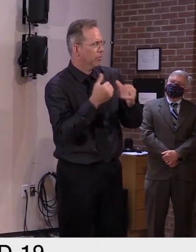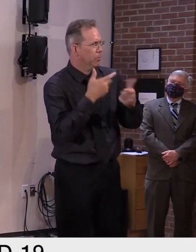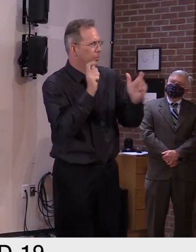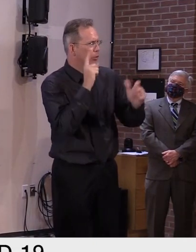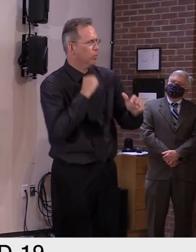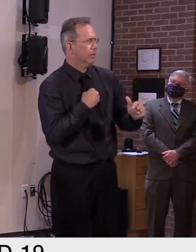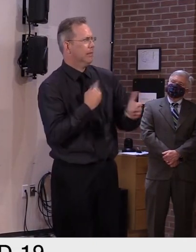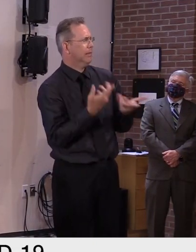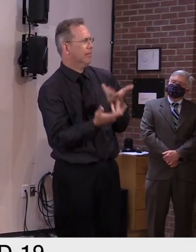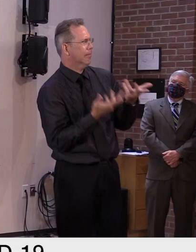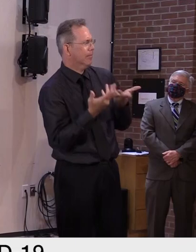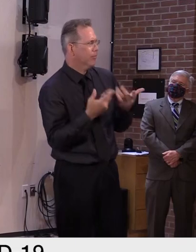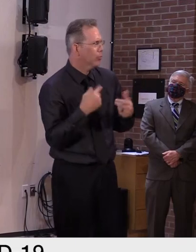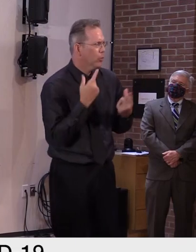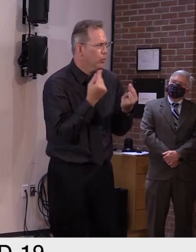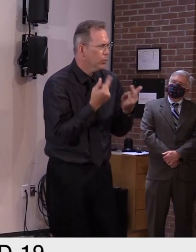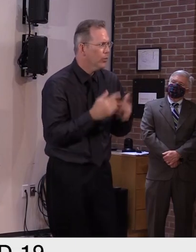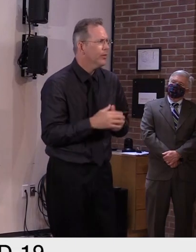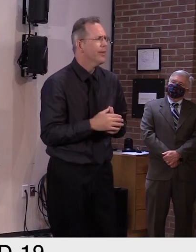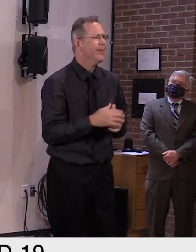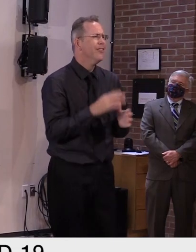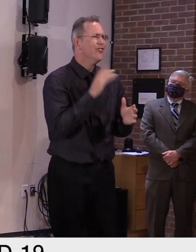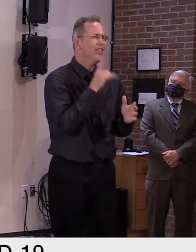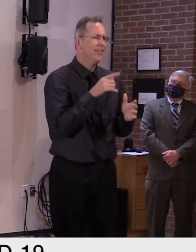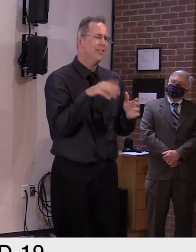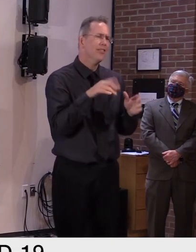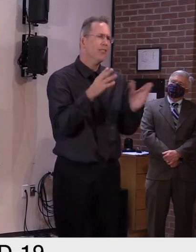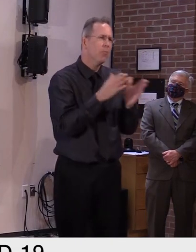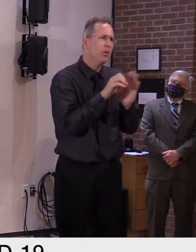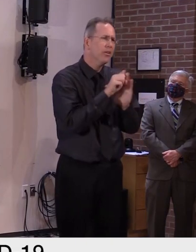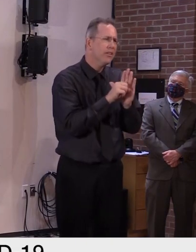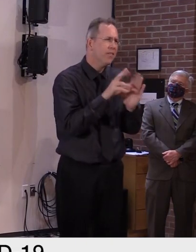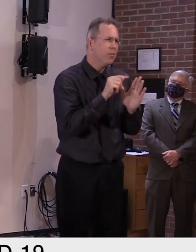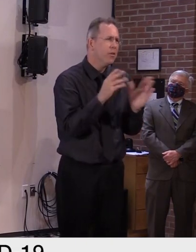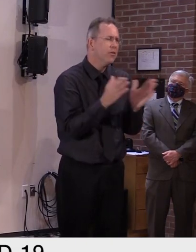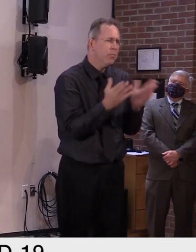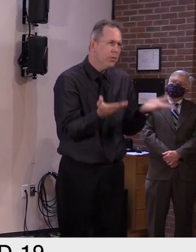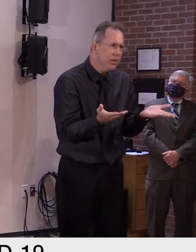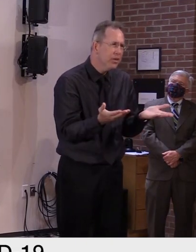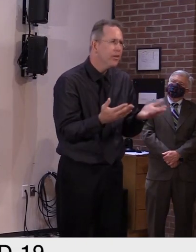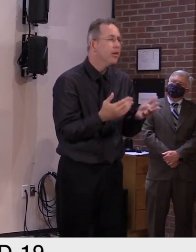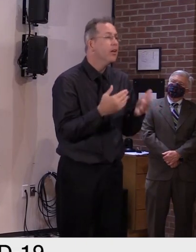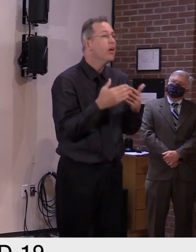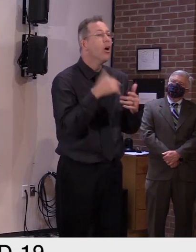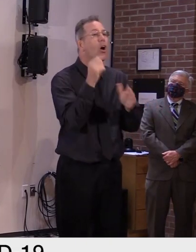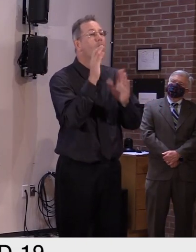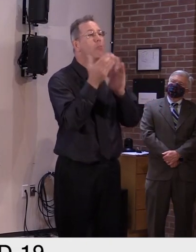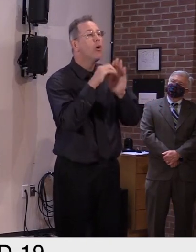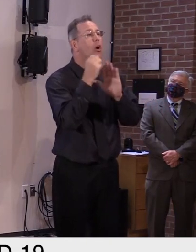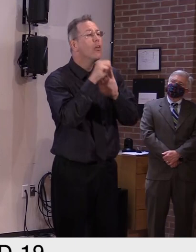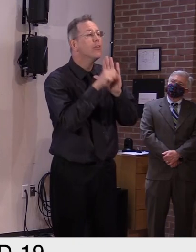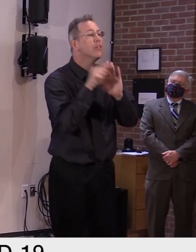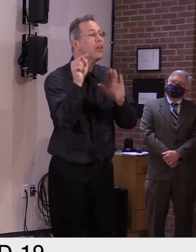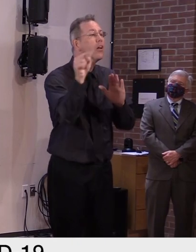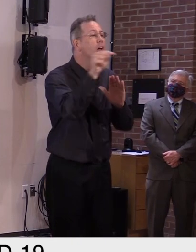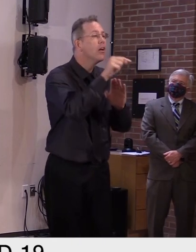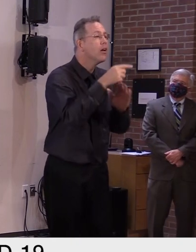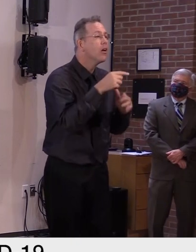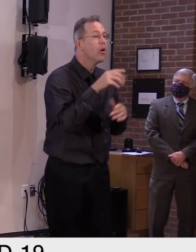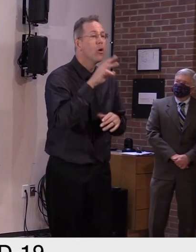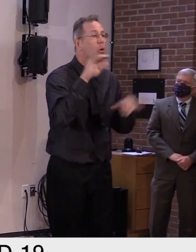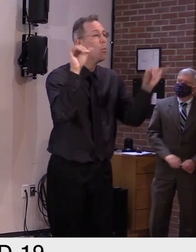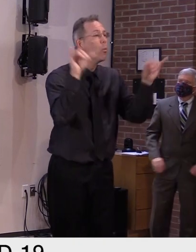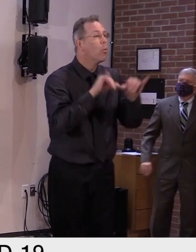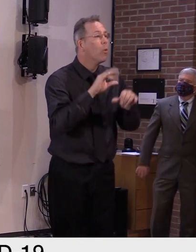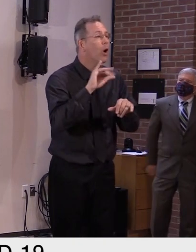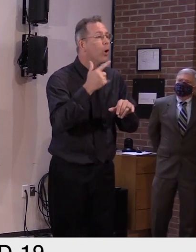Vermont. I took a look at where they are today. They had 300 positive cases yesterday.